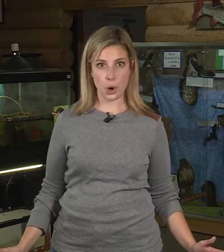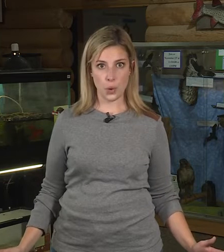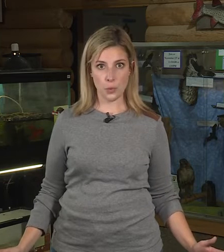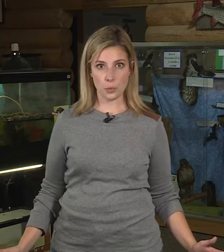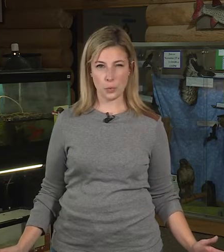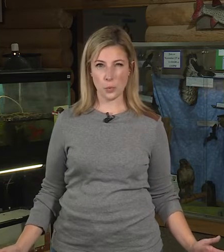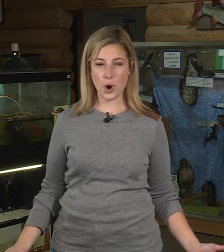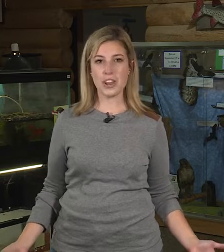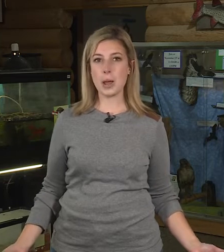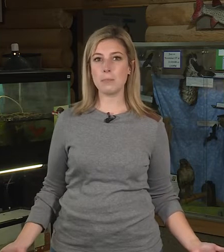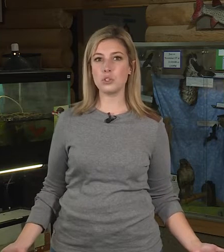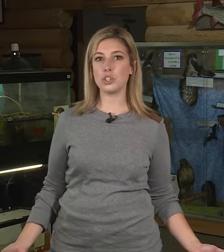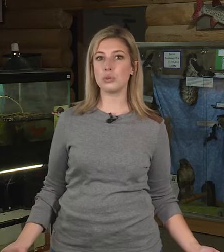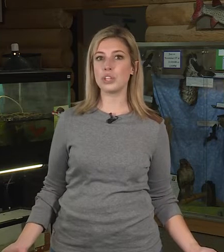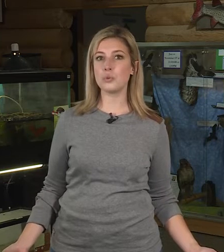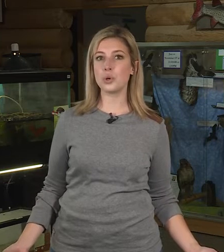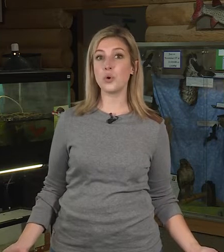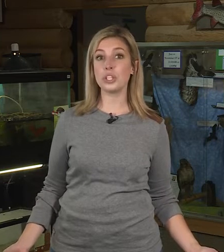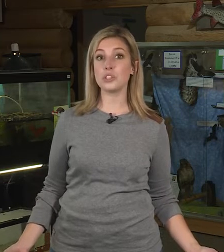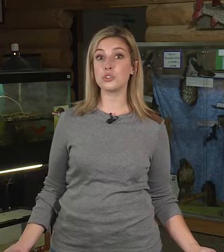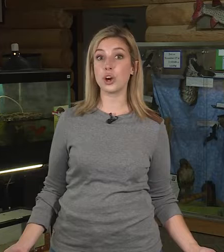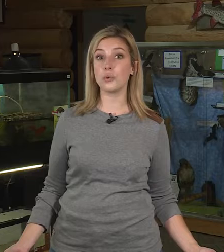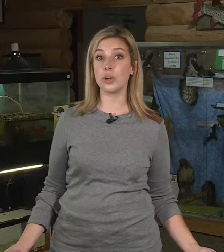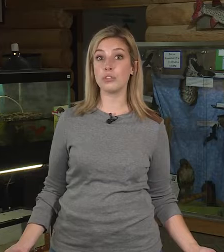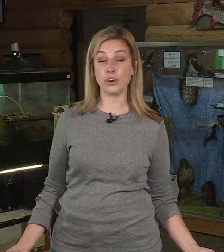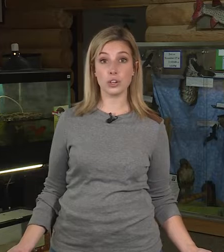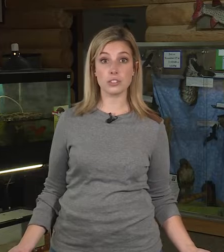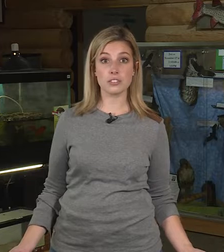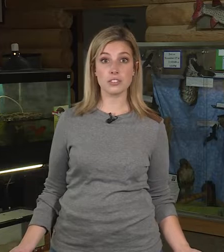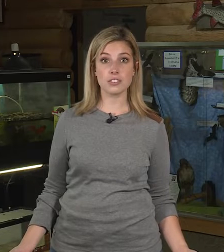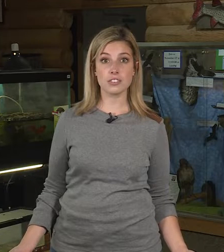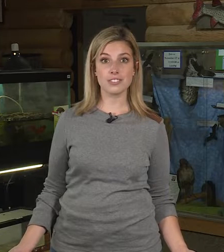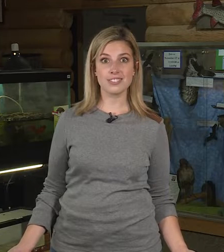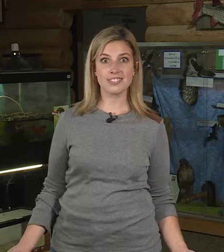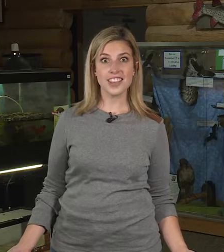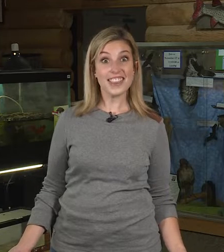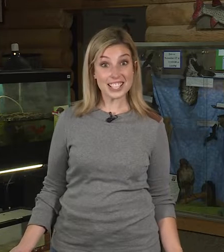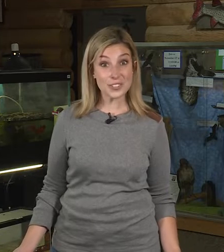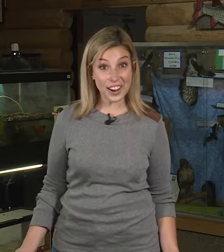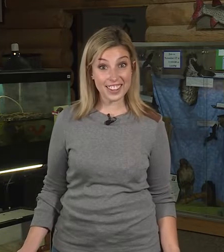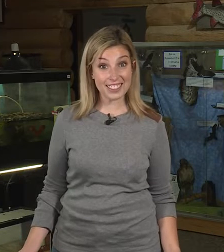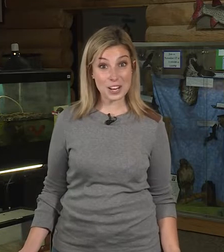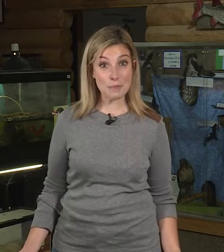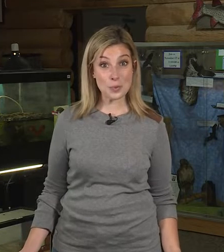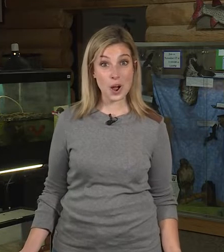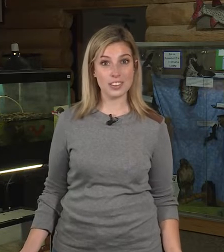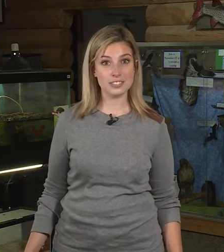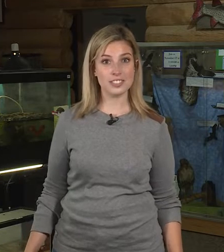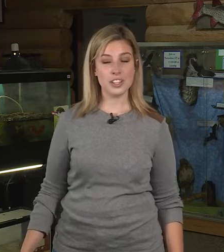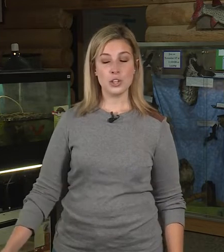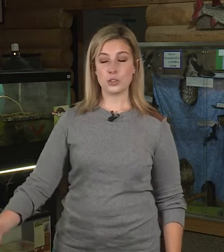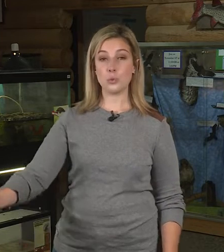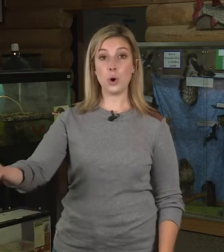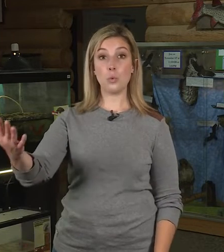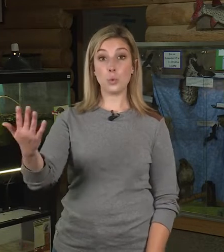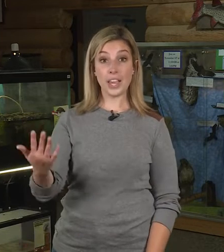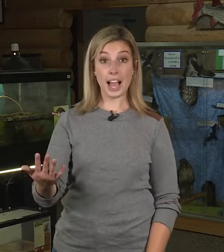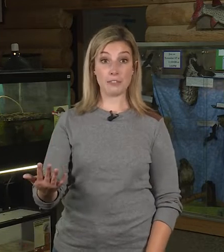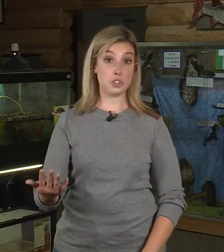So, what number do you think we're going to start with first? That's right, the number 1. So what we have to